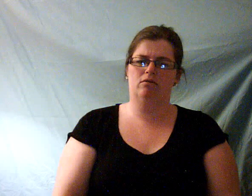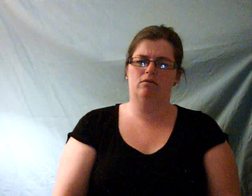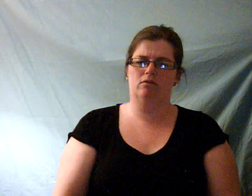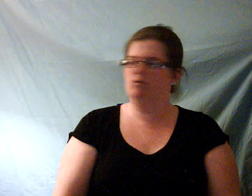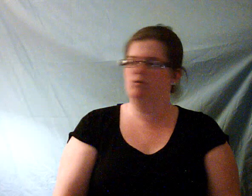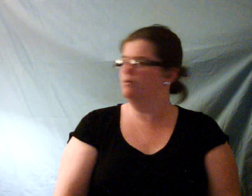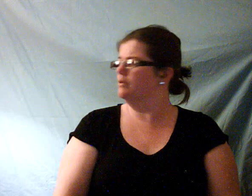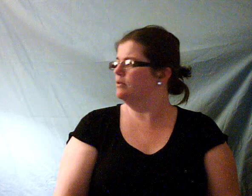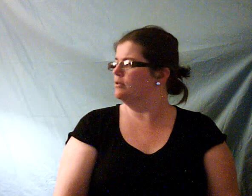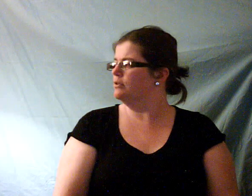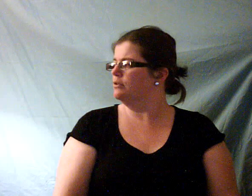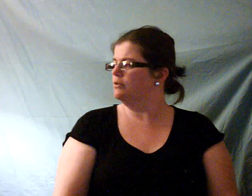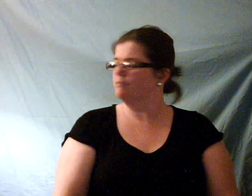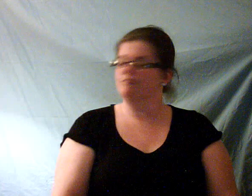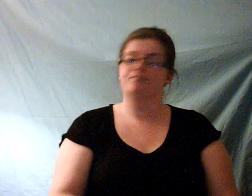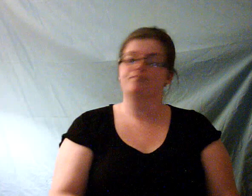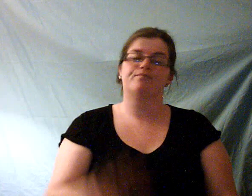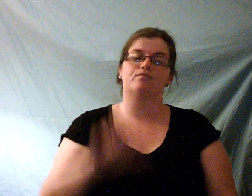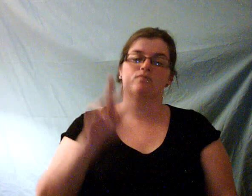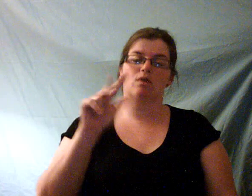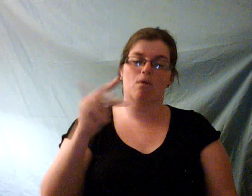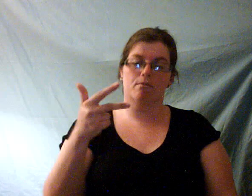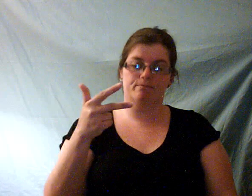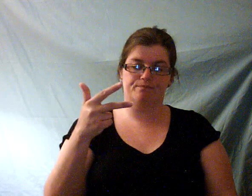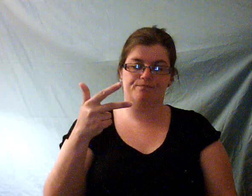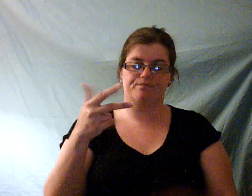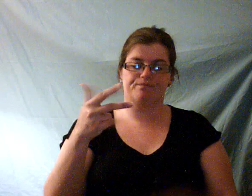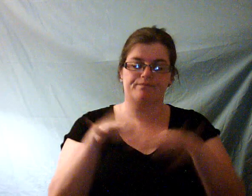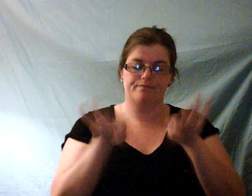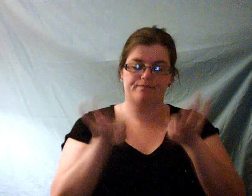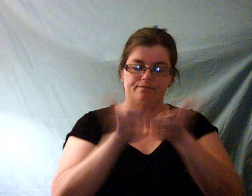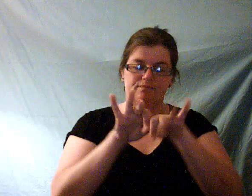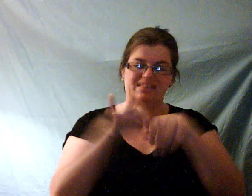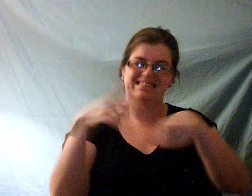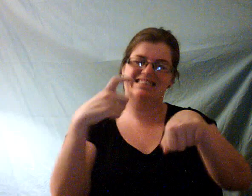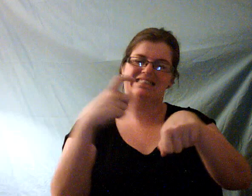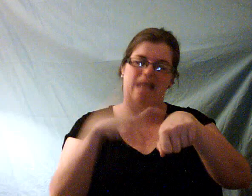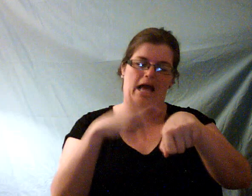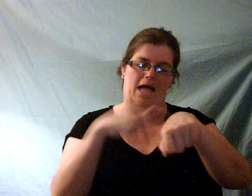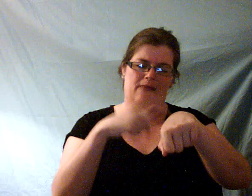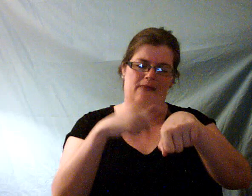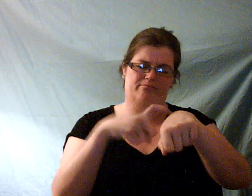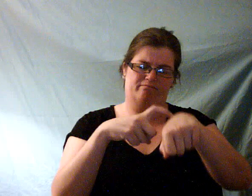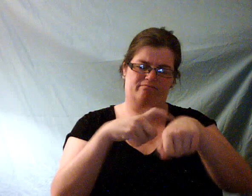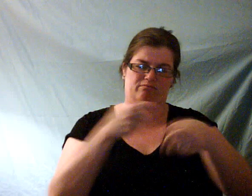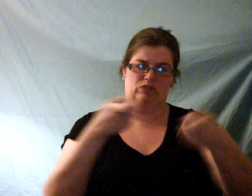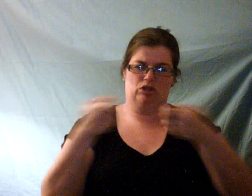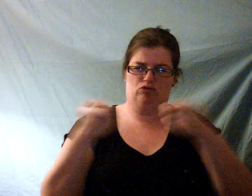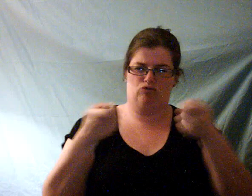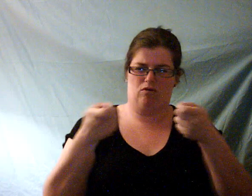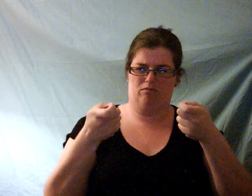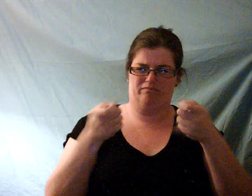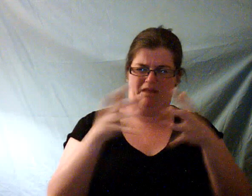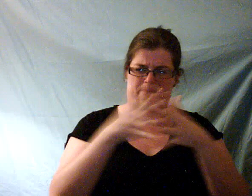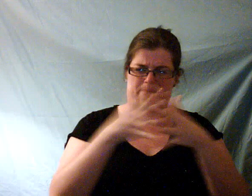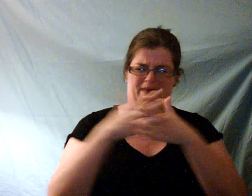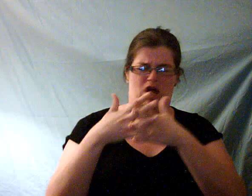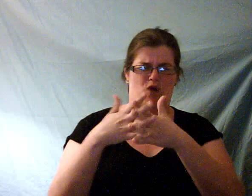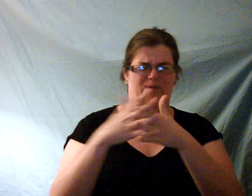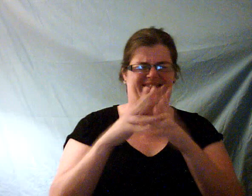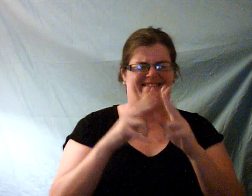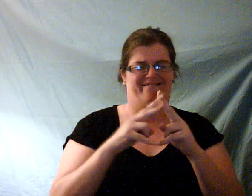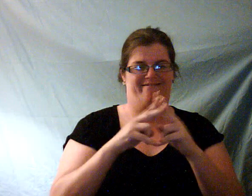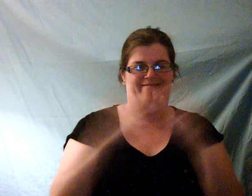The third value is time and its control. Americans are very centered on